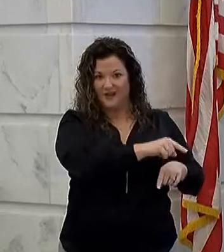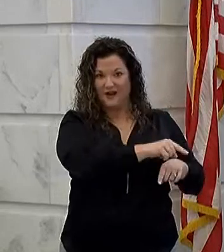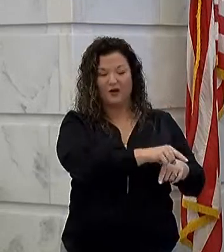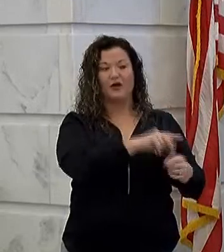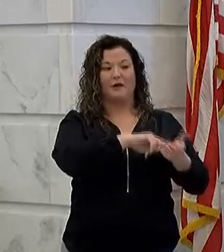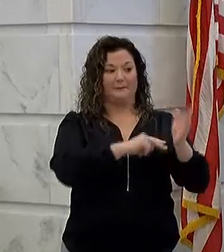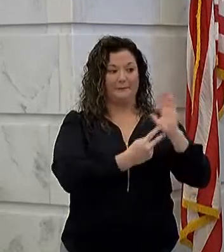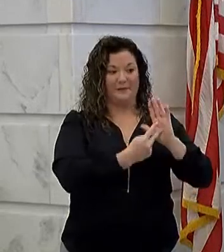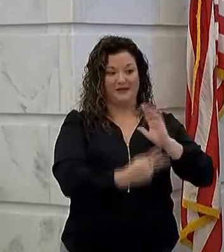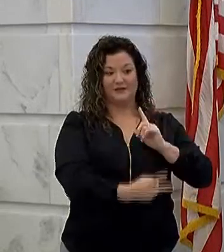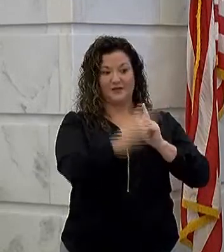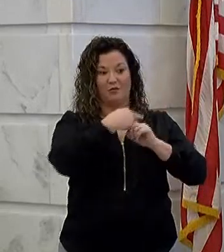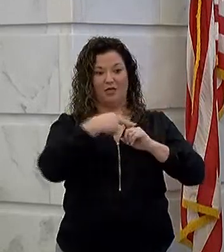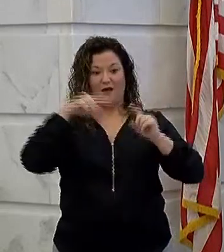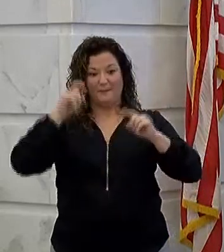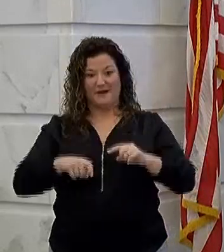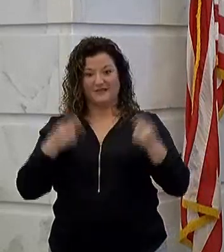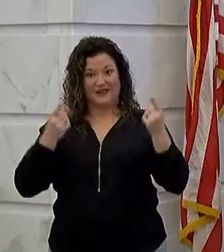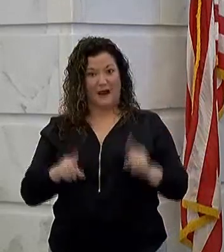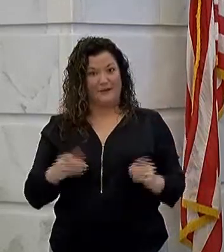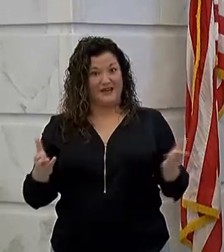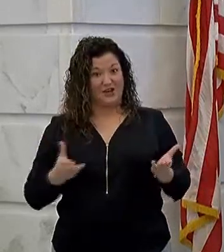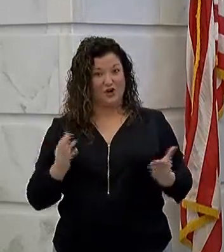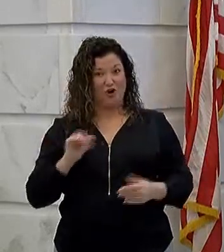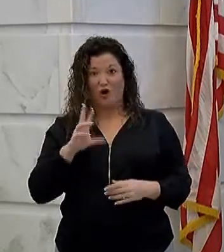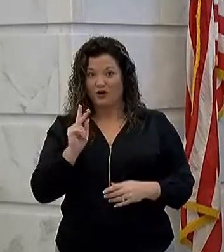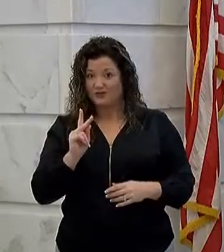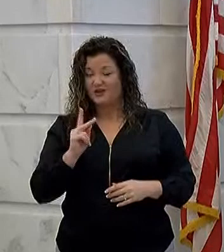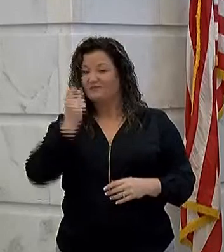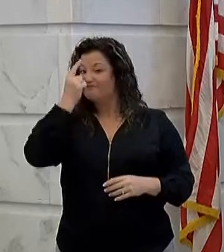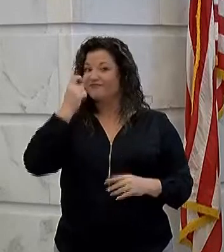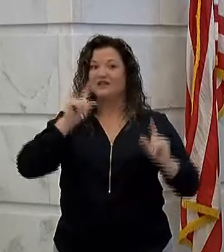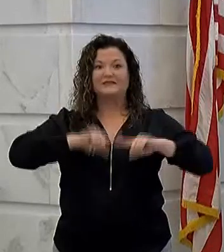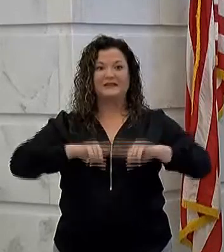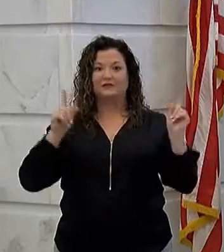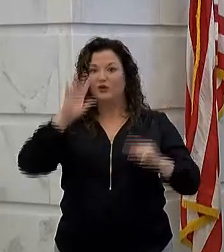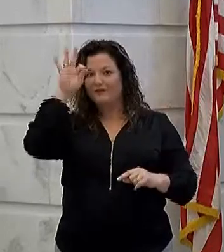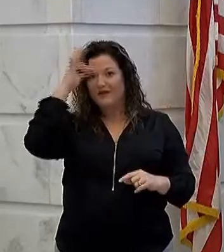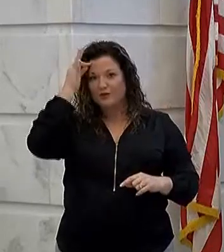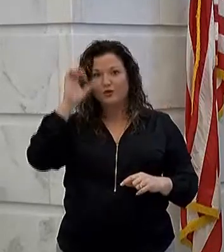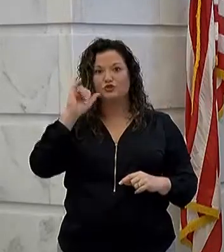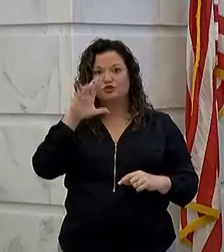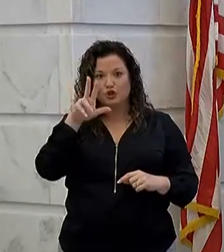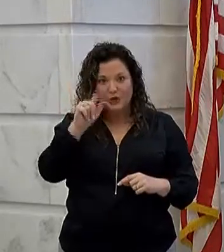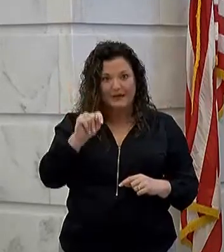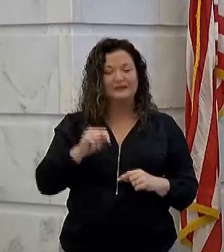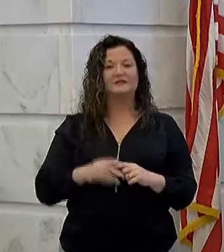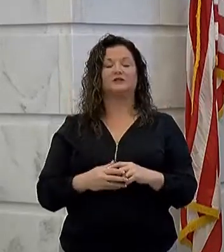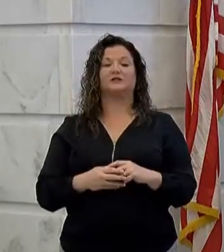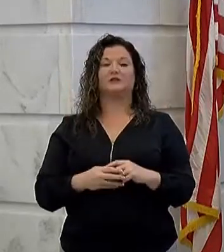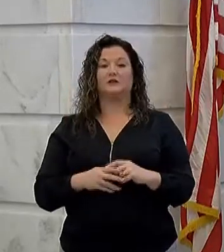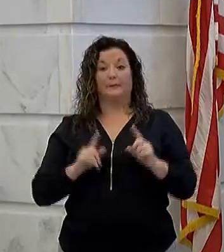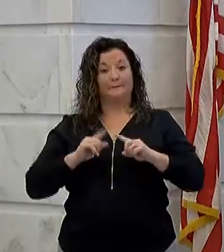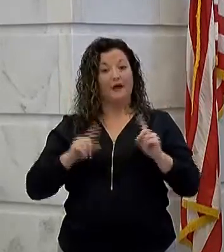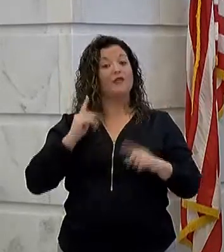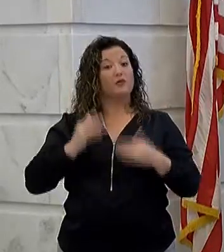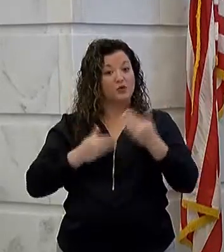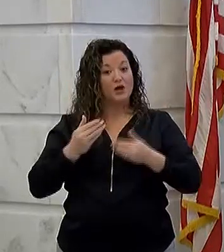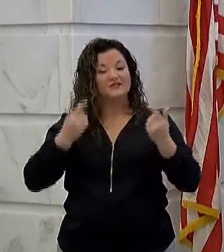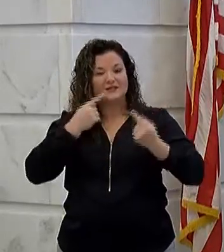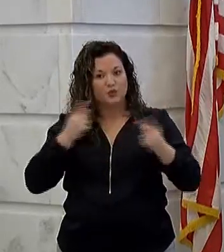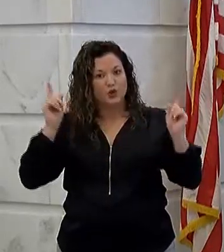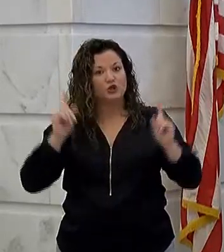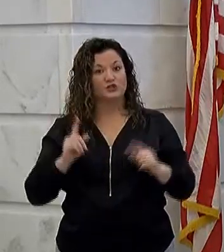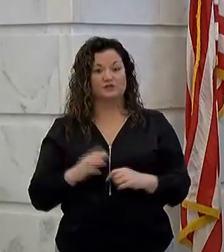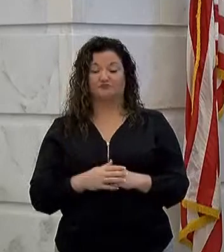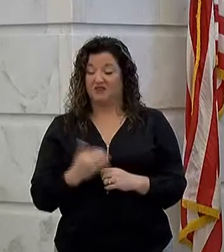an indication of what has to be the case here in Arkansas, which is in a different federal circuit. But I think that the process worked. Again, I